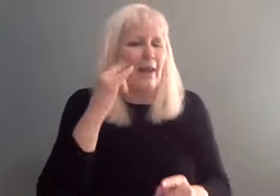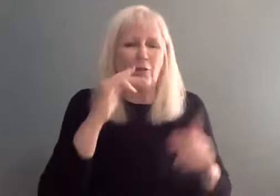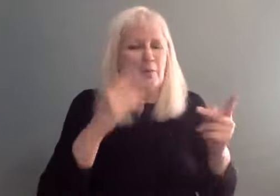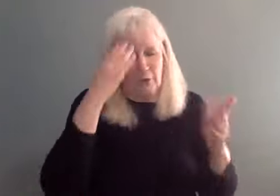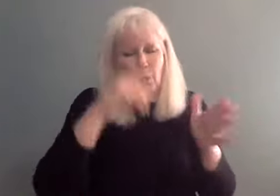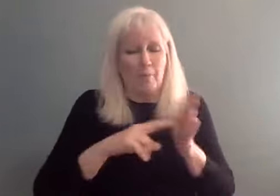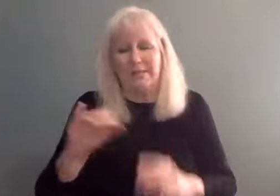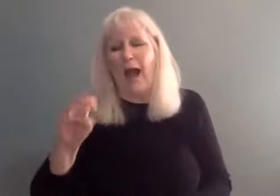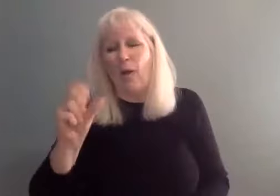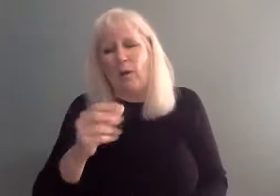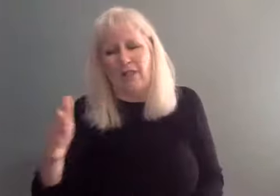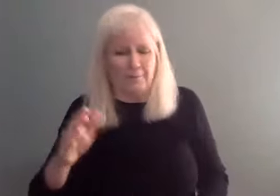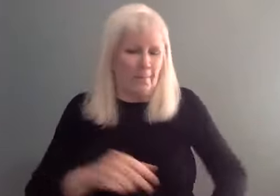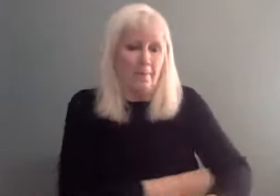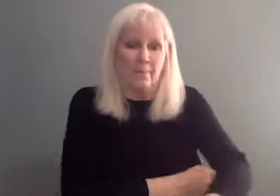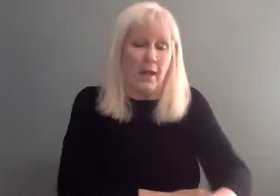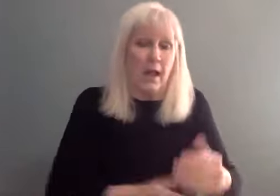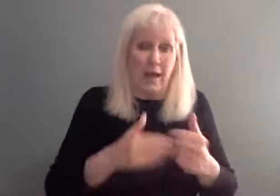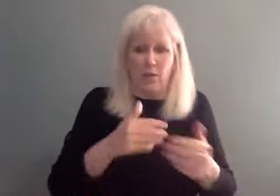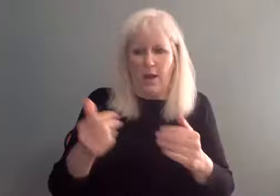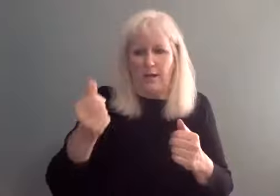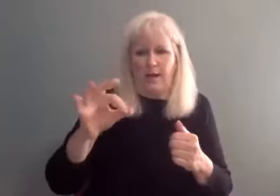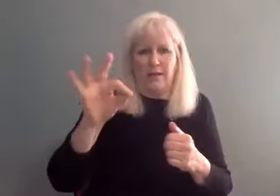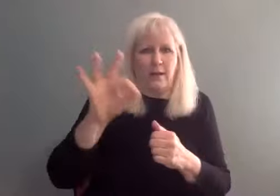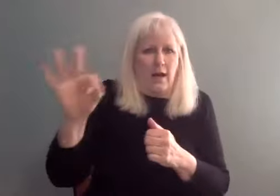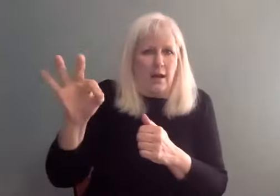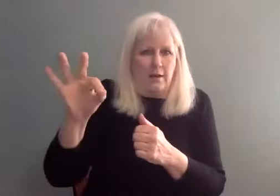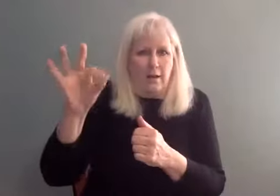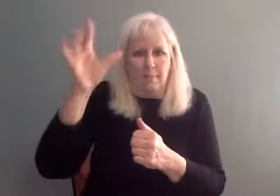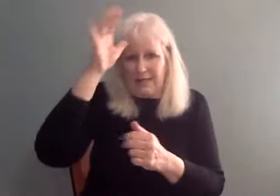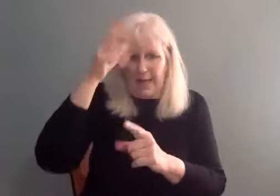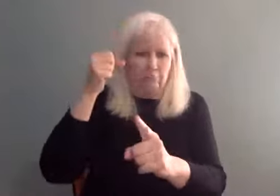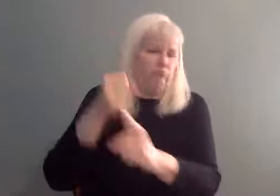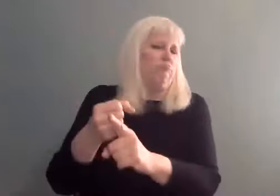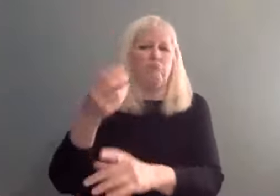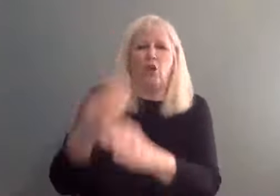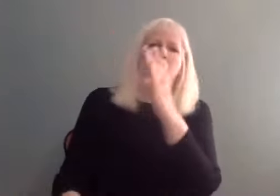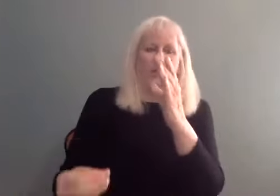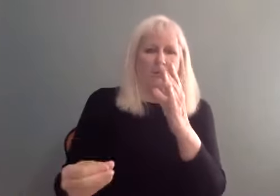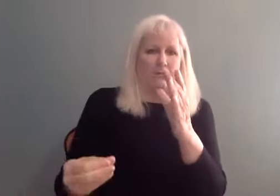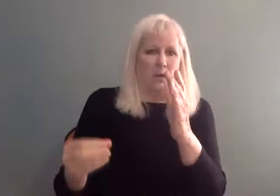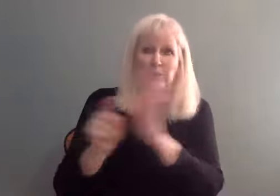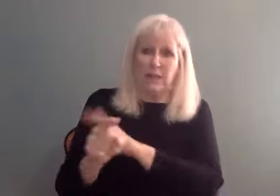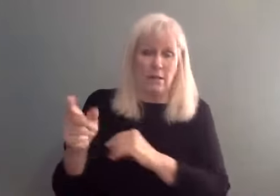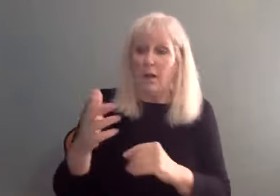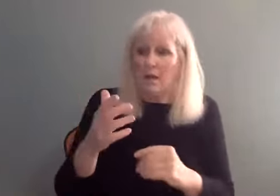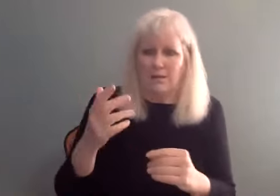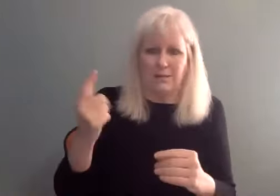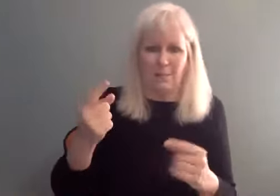dad, when he was killed in 99, it was boom, it was gone that day. I had an intuition, something was happening that day. Someone said to me, what's wrong with you